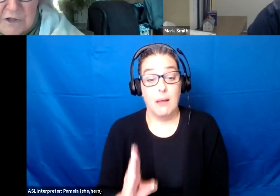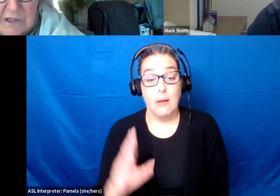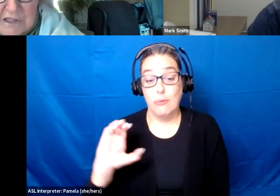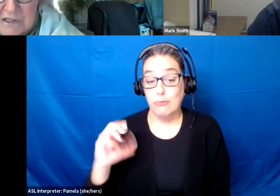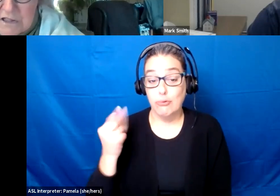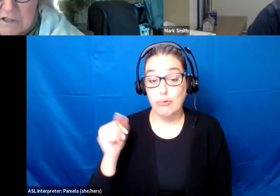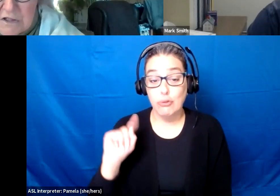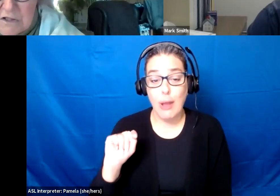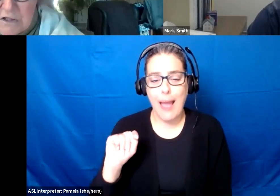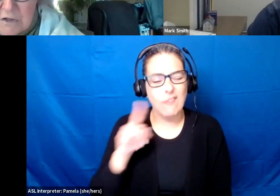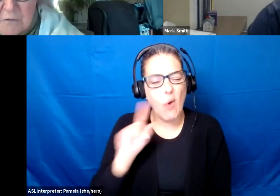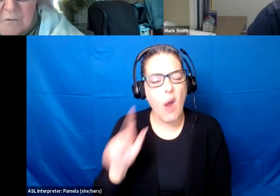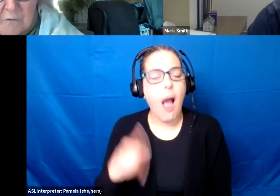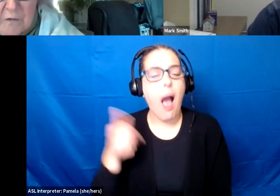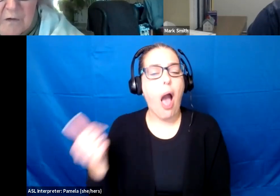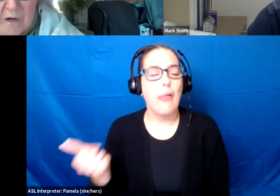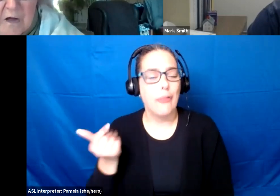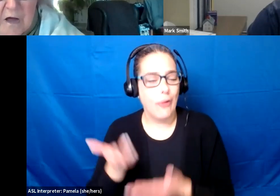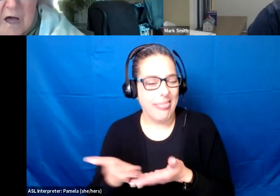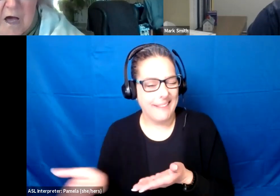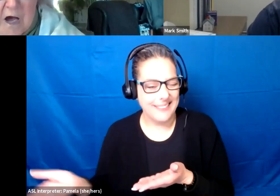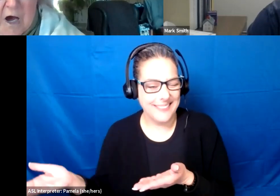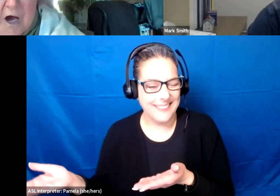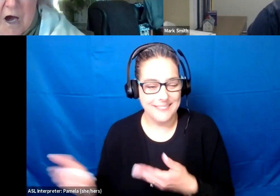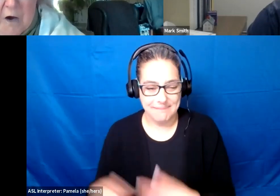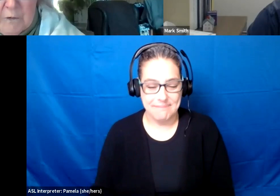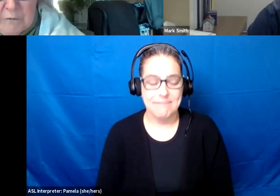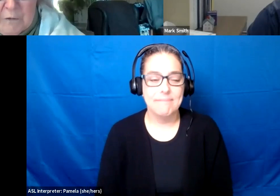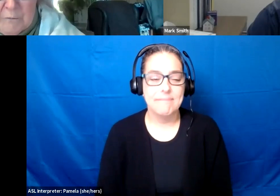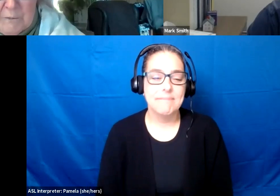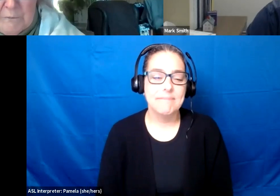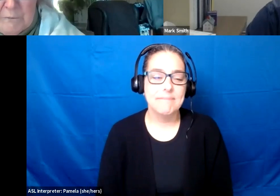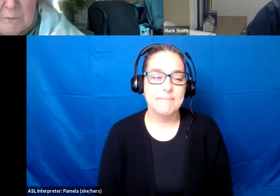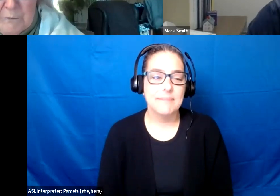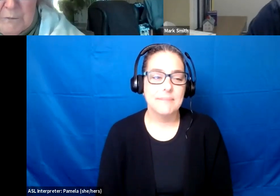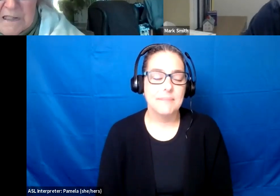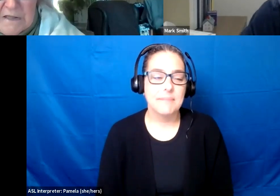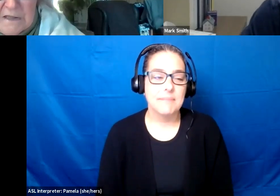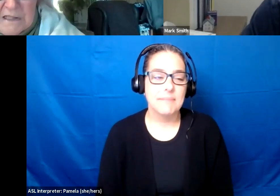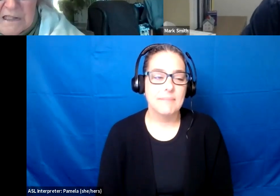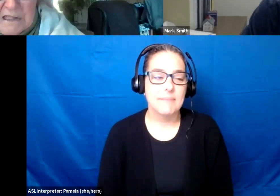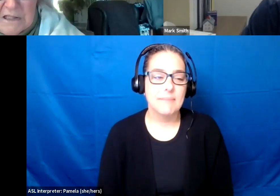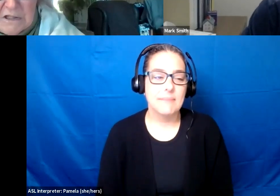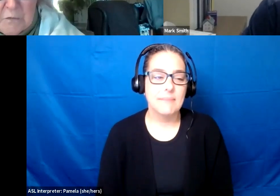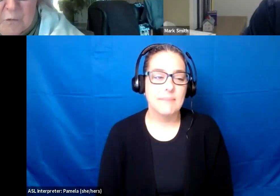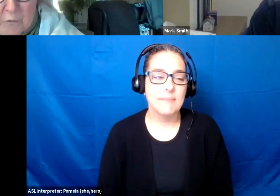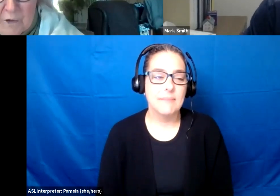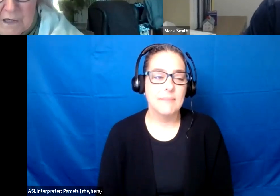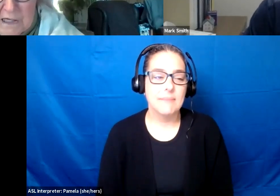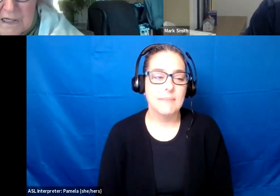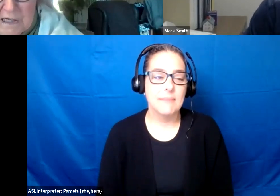whatever else you need to do. We will be putting